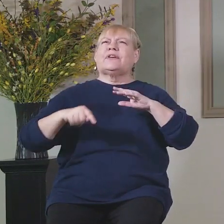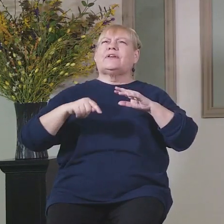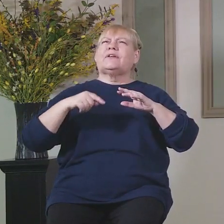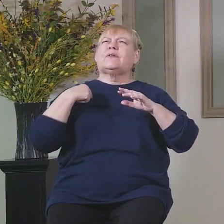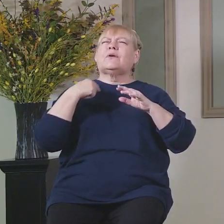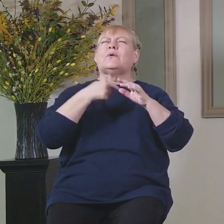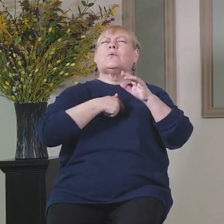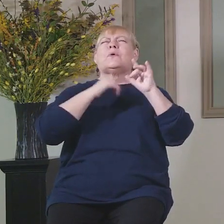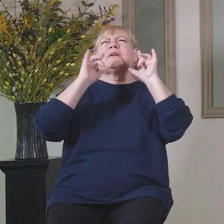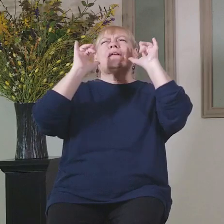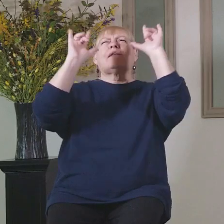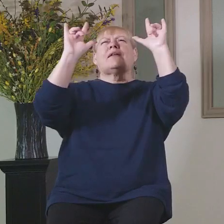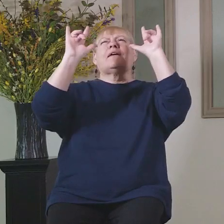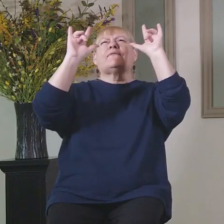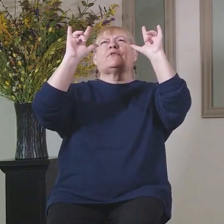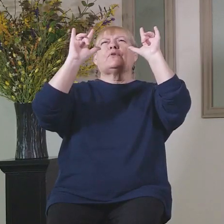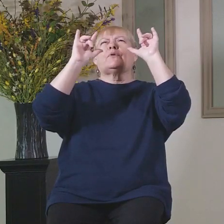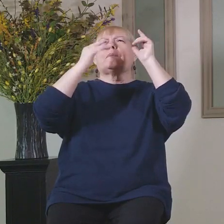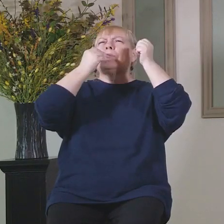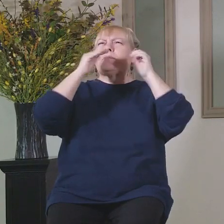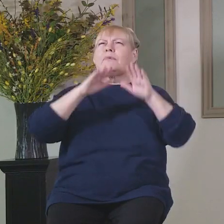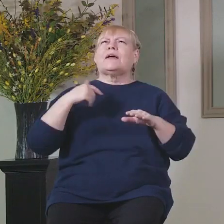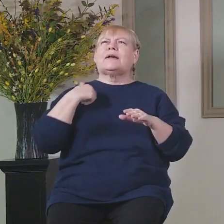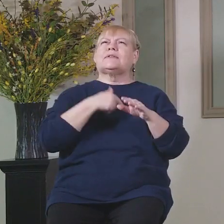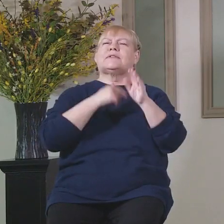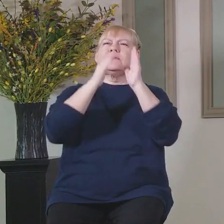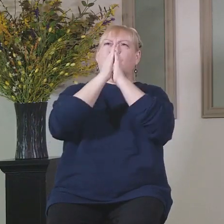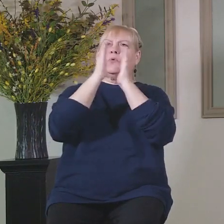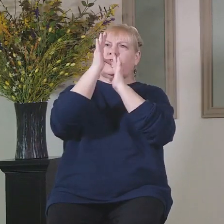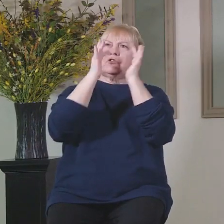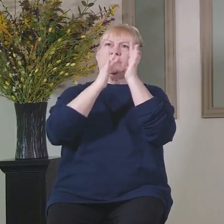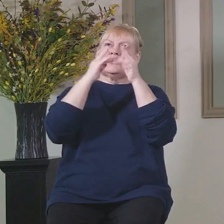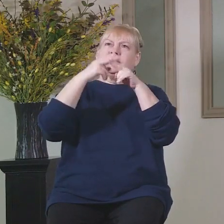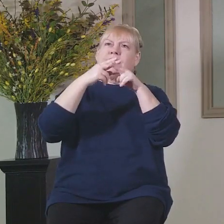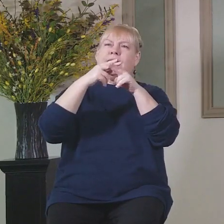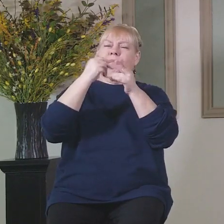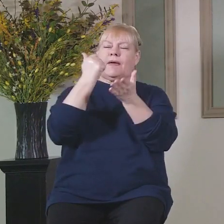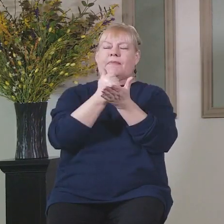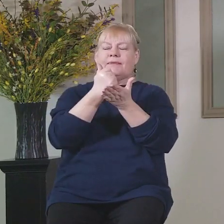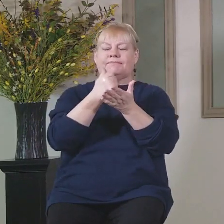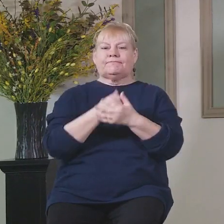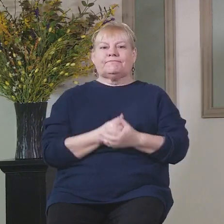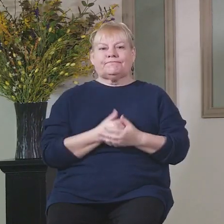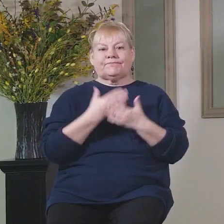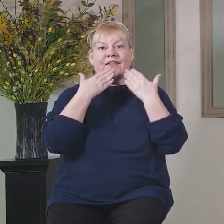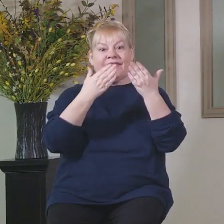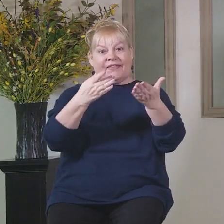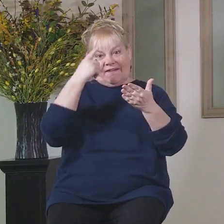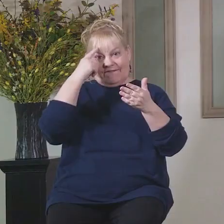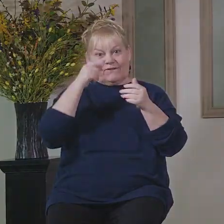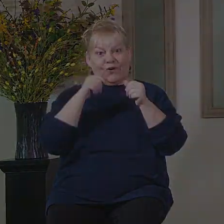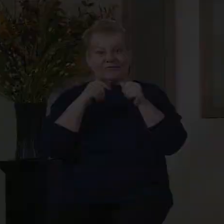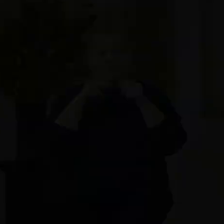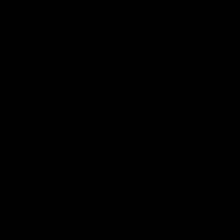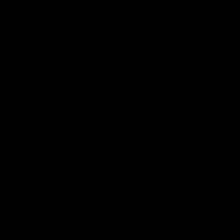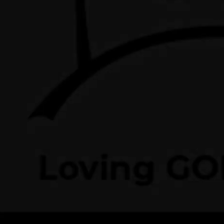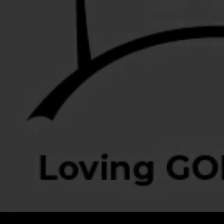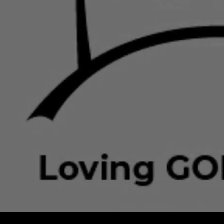you. Be with us and bless us, Father. We pray this in your Son, Jesus' name. Amen. Thank you for being with us today.